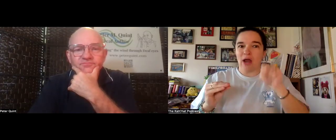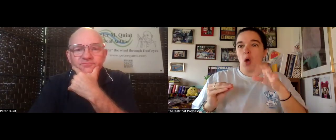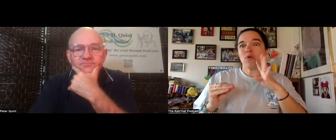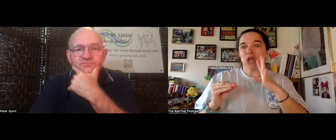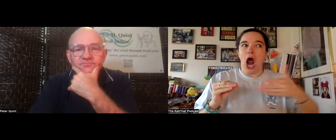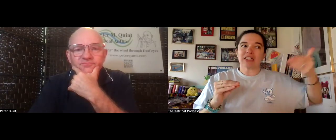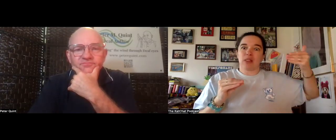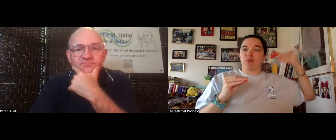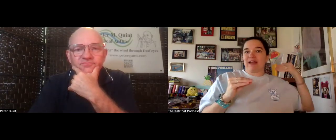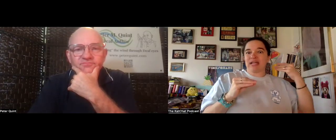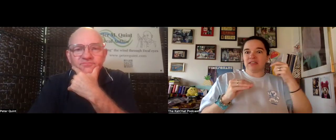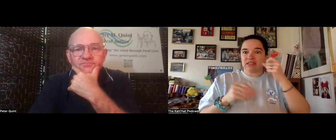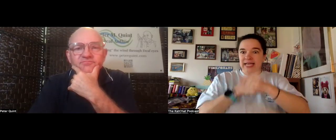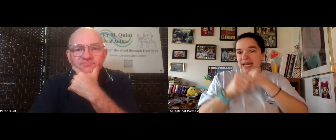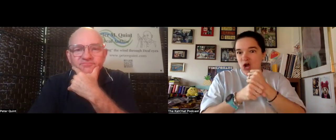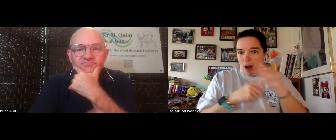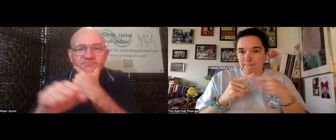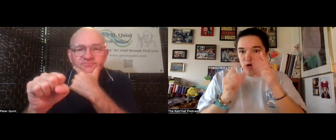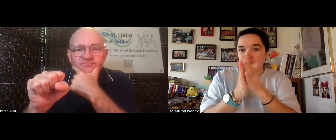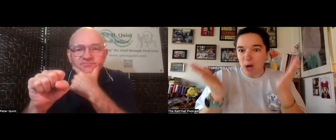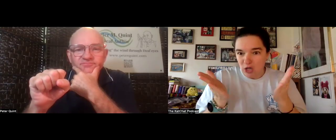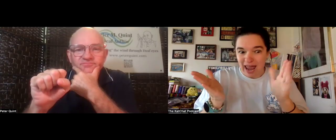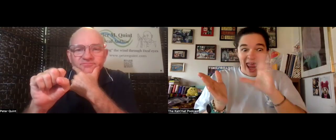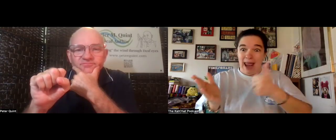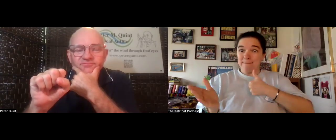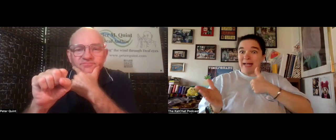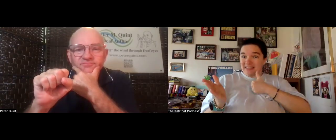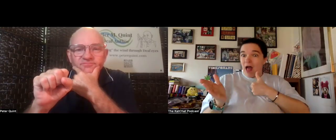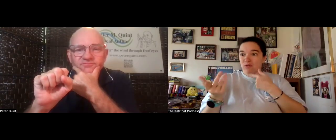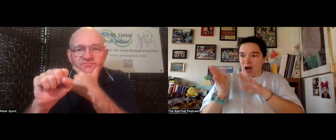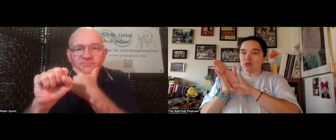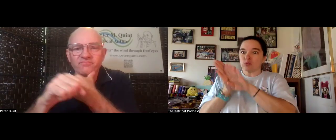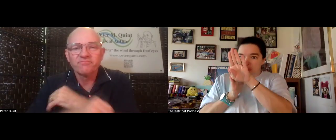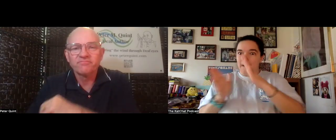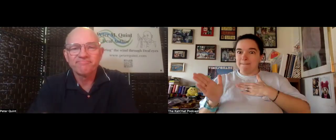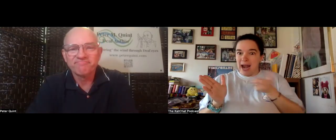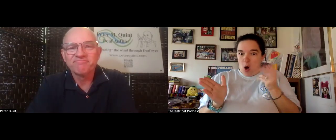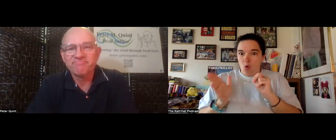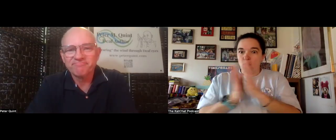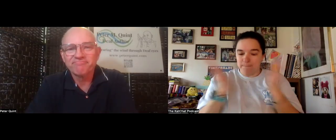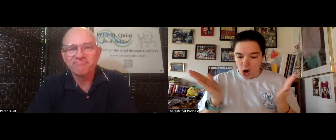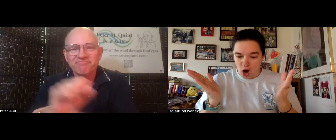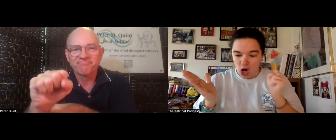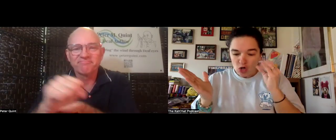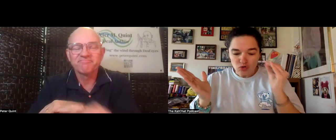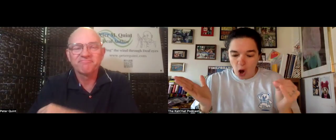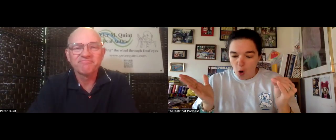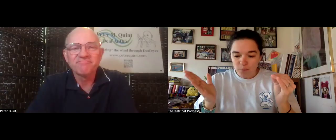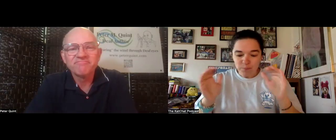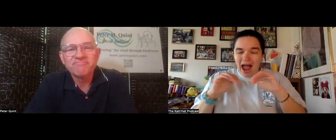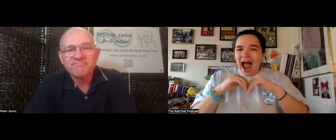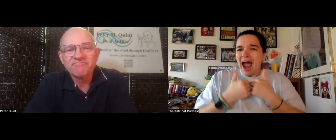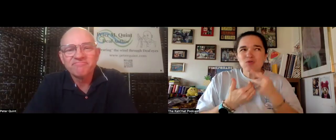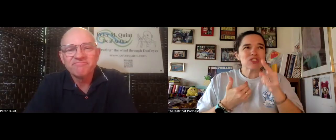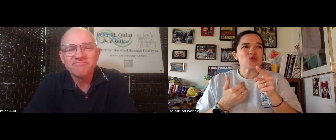story. So I know we talked the previous year about your book and my thoughts on my own book.